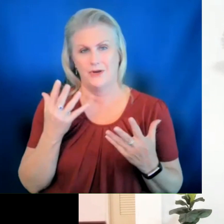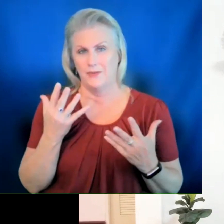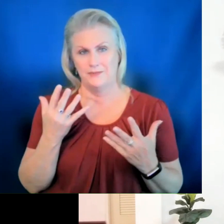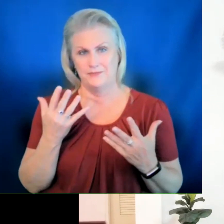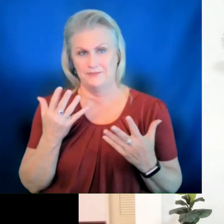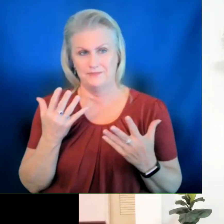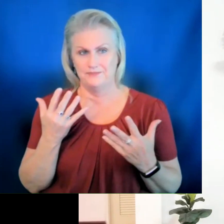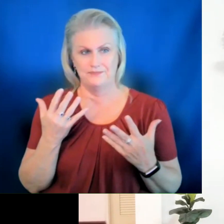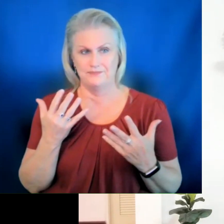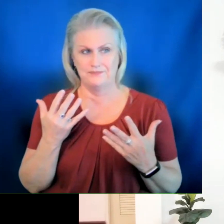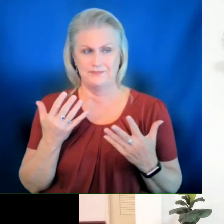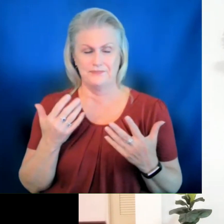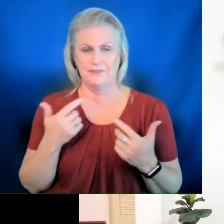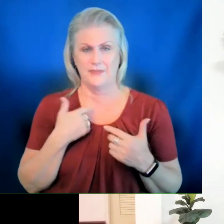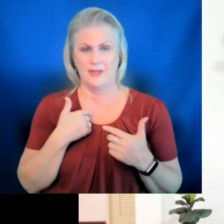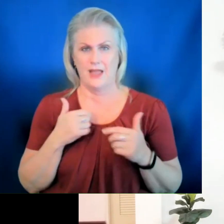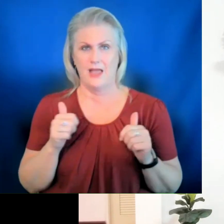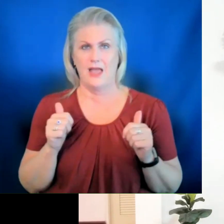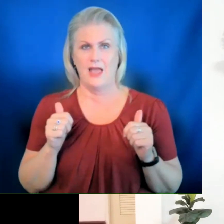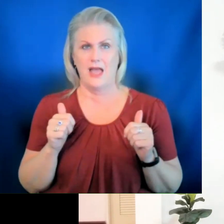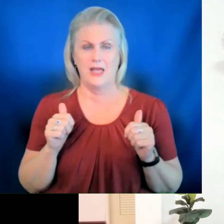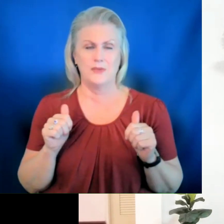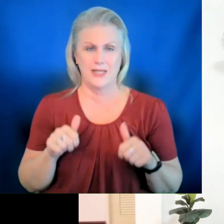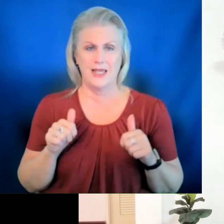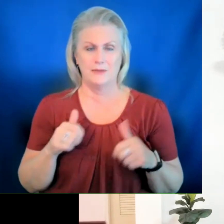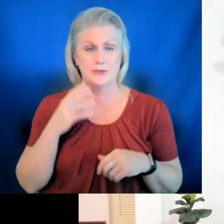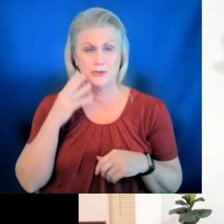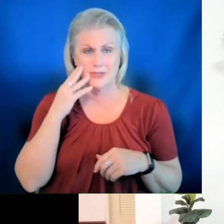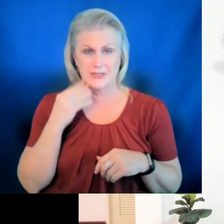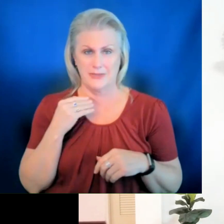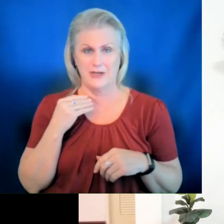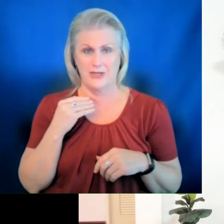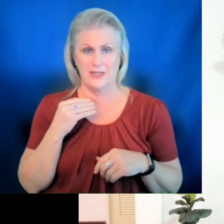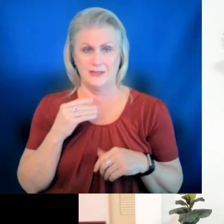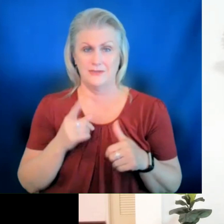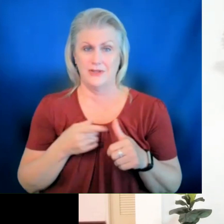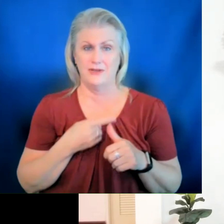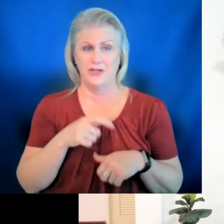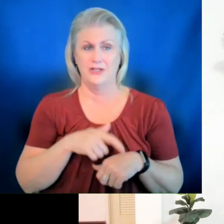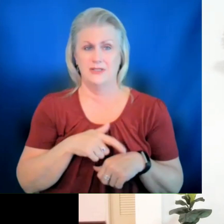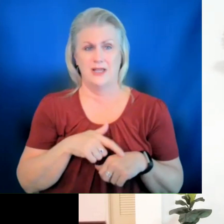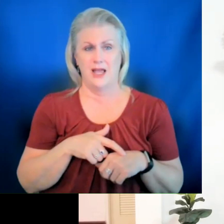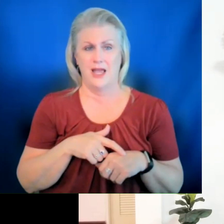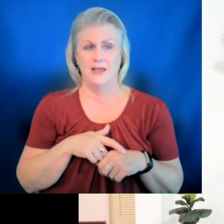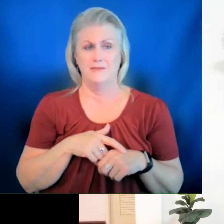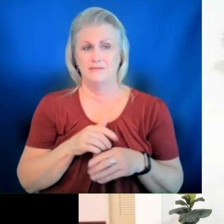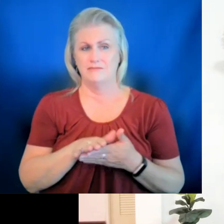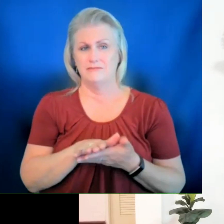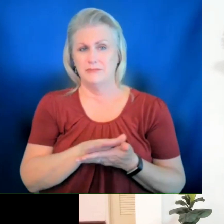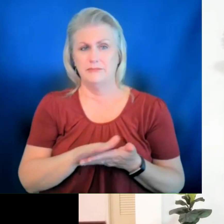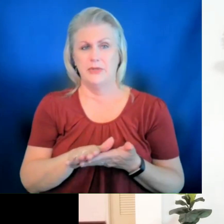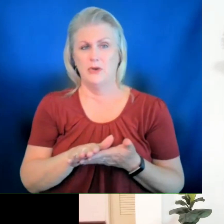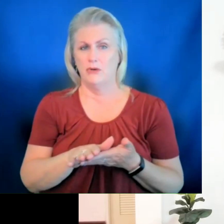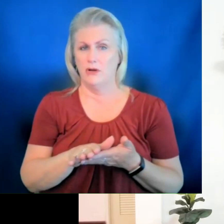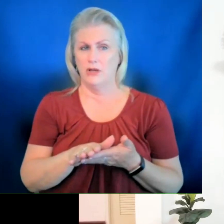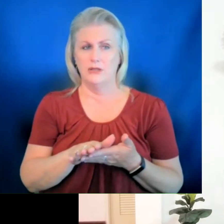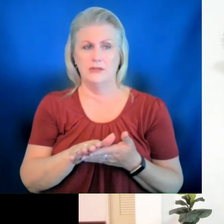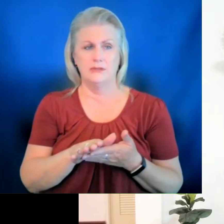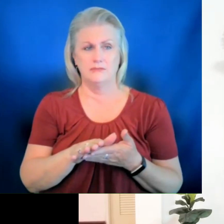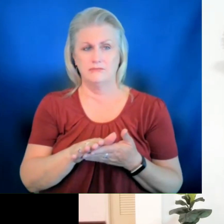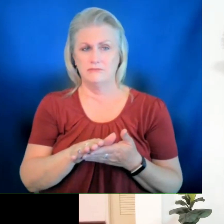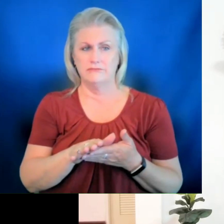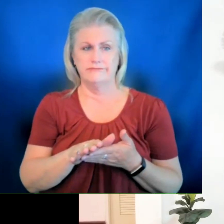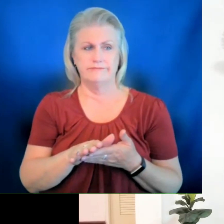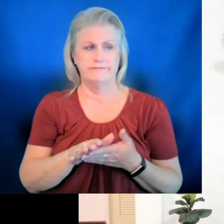most beautiful ones because I was able to experience for the first time pure